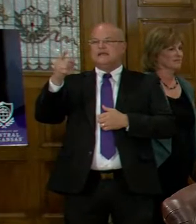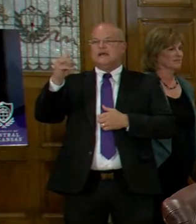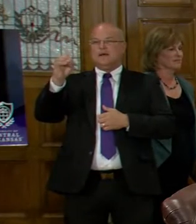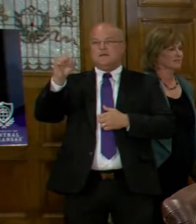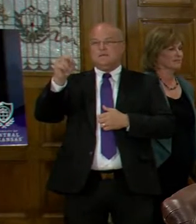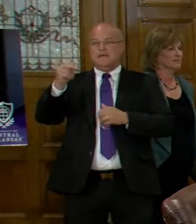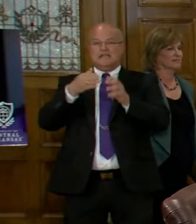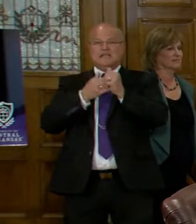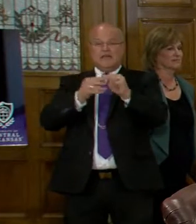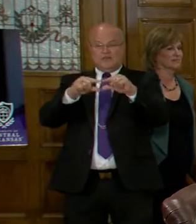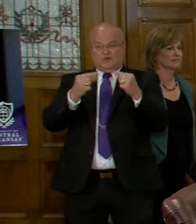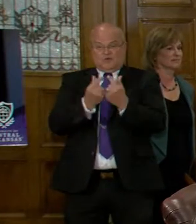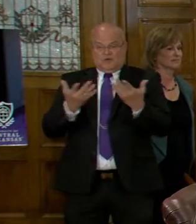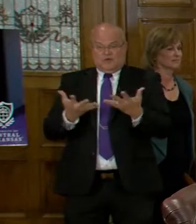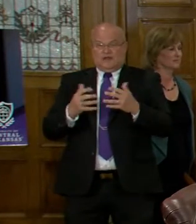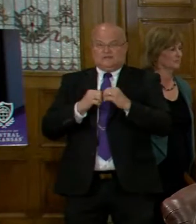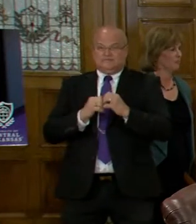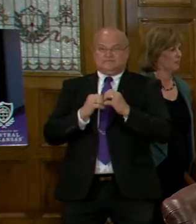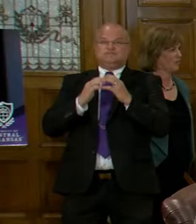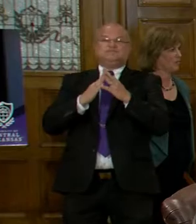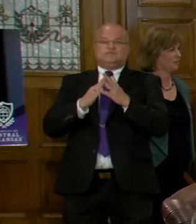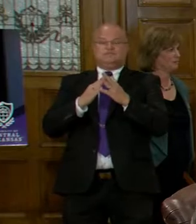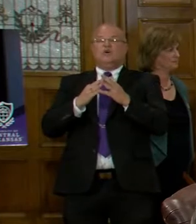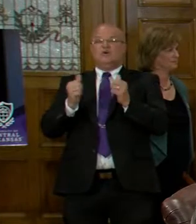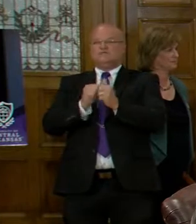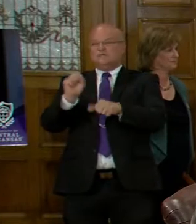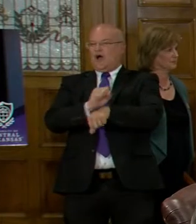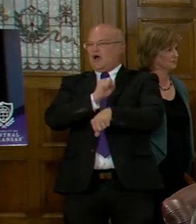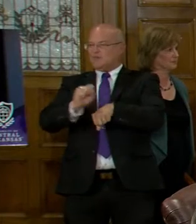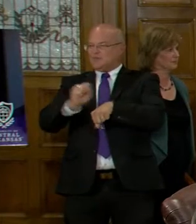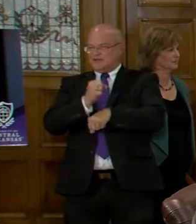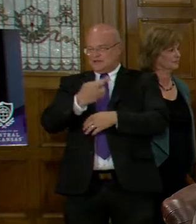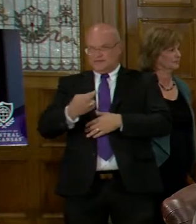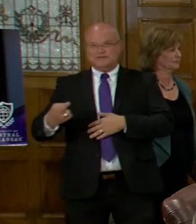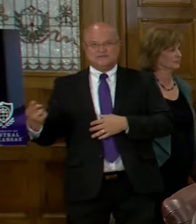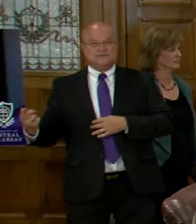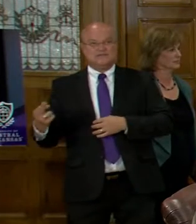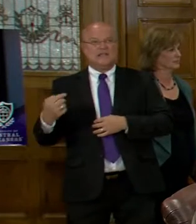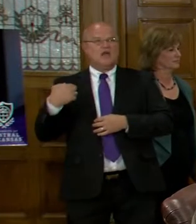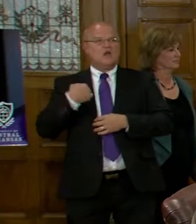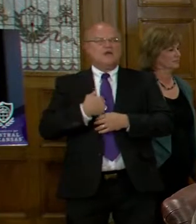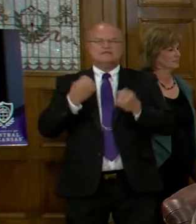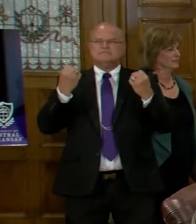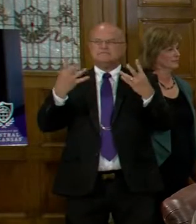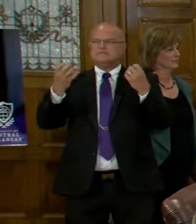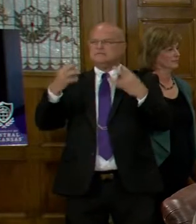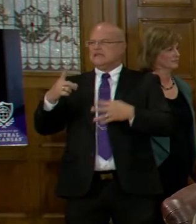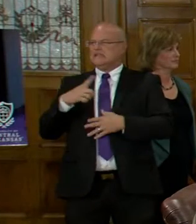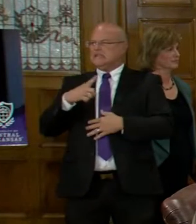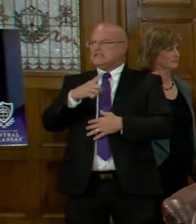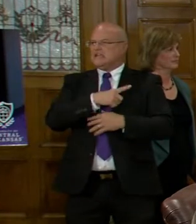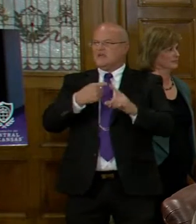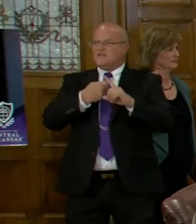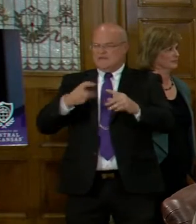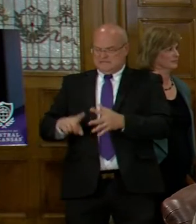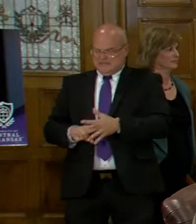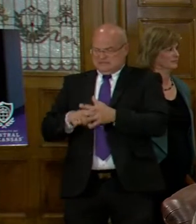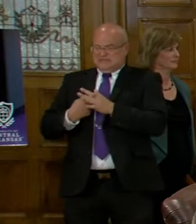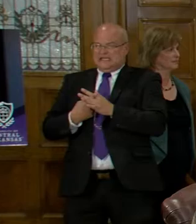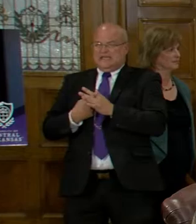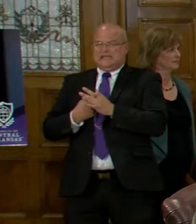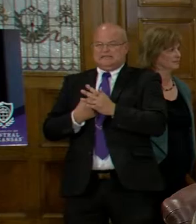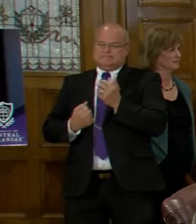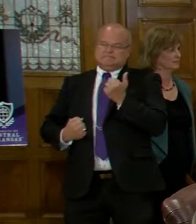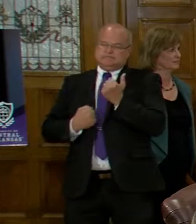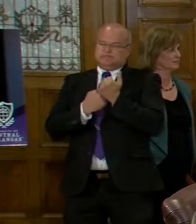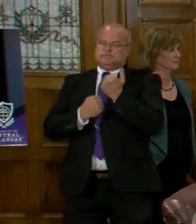who's led a group locally that is going to be helping with some operational resources. And we have a number of legislators from the very beginning that have